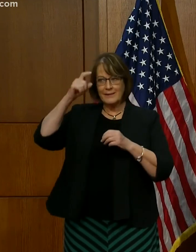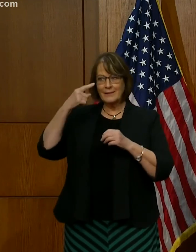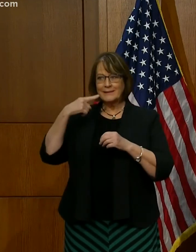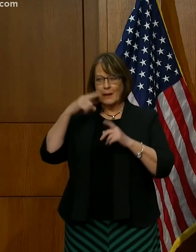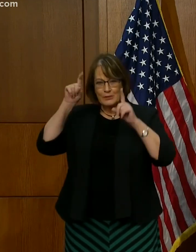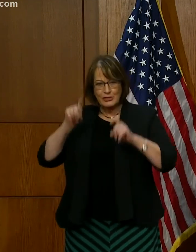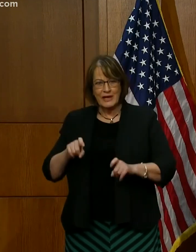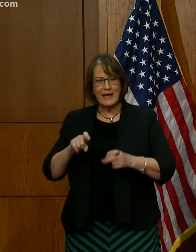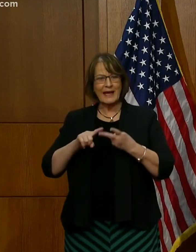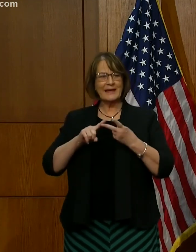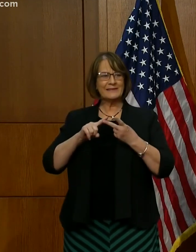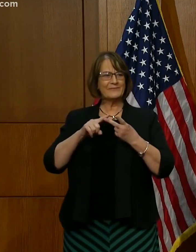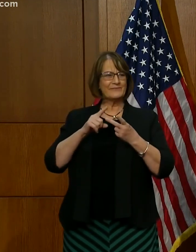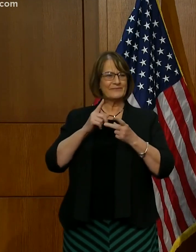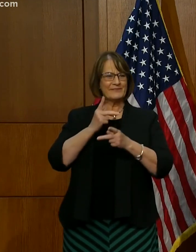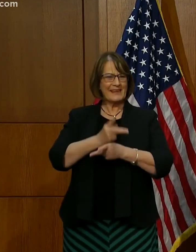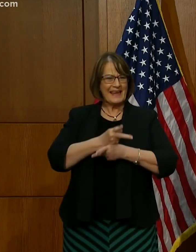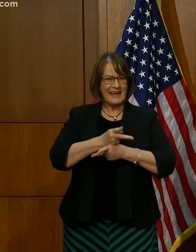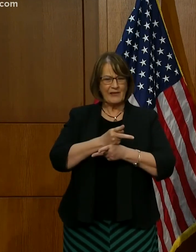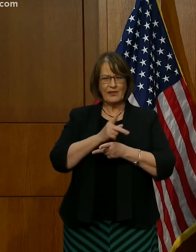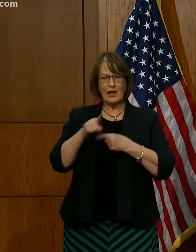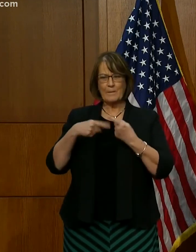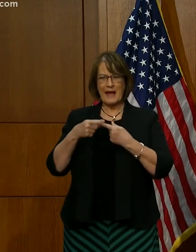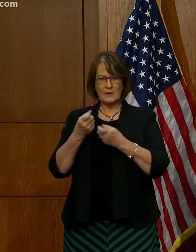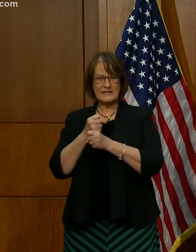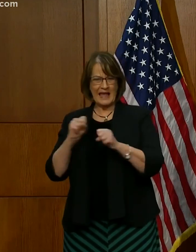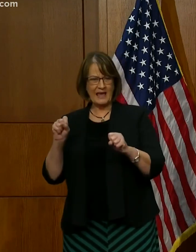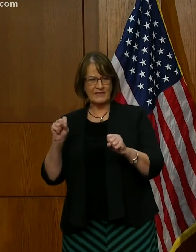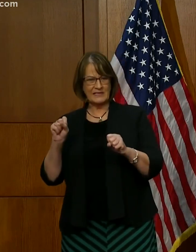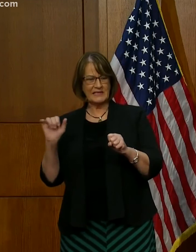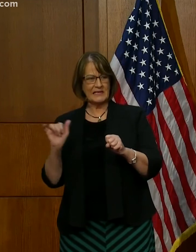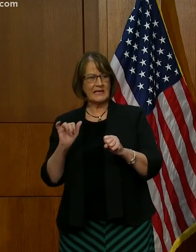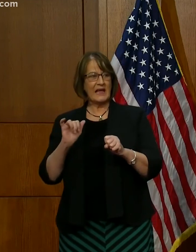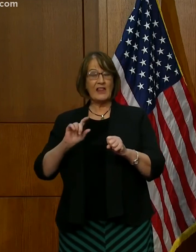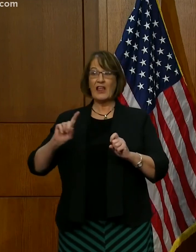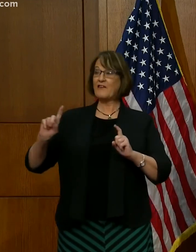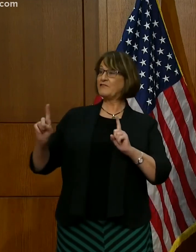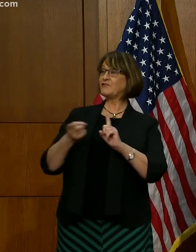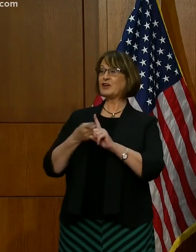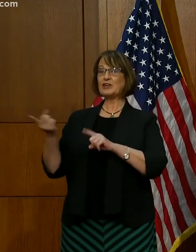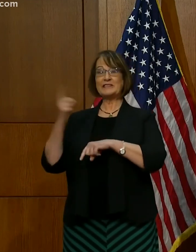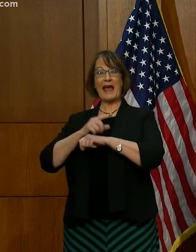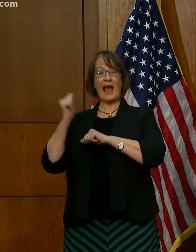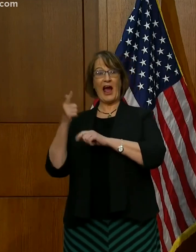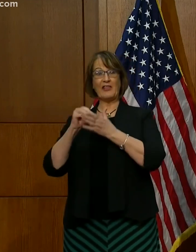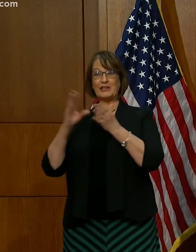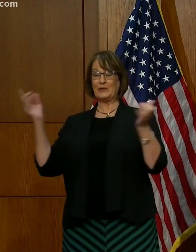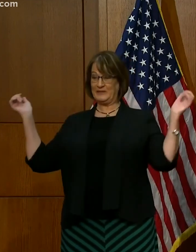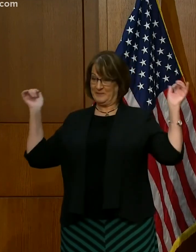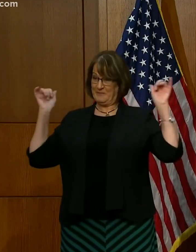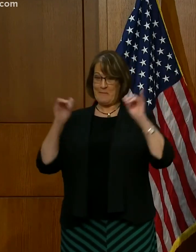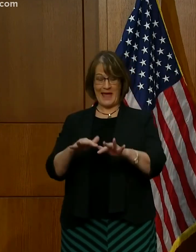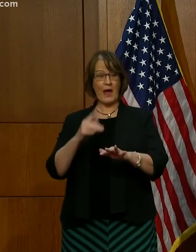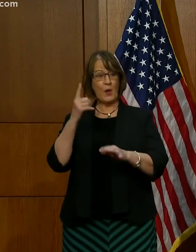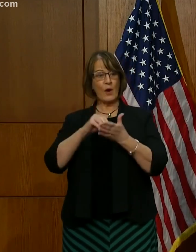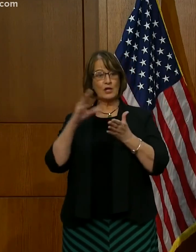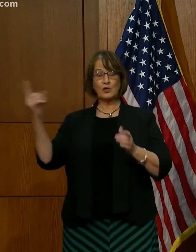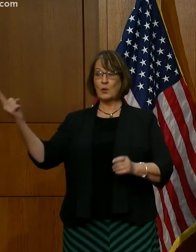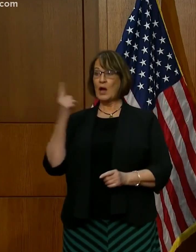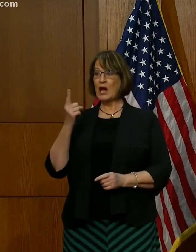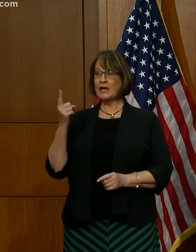place. On the very first day with all my students back, one of my students walked in the room, and